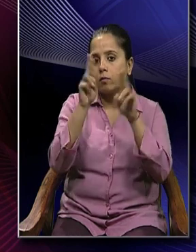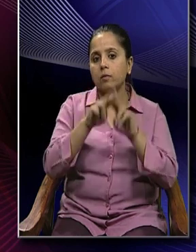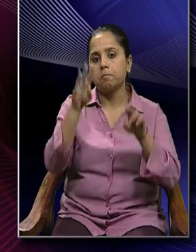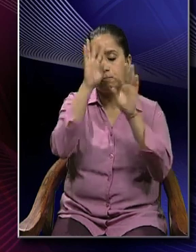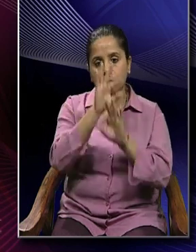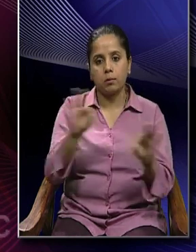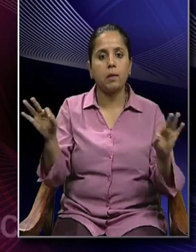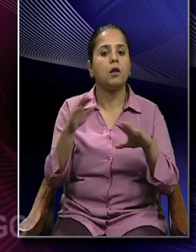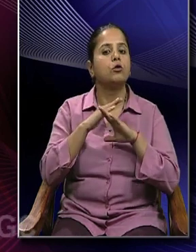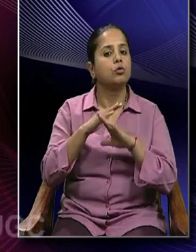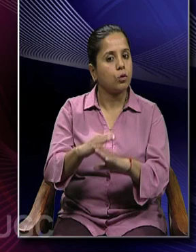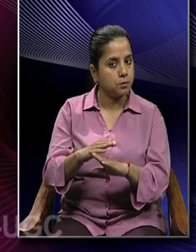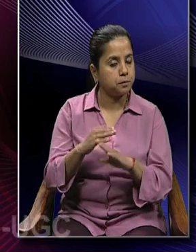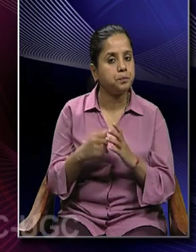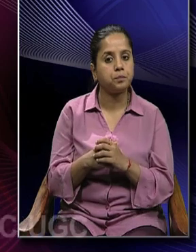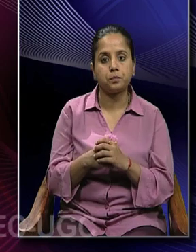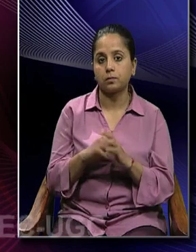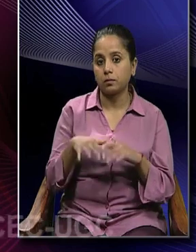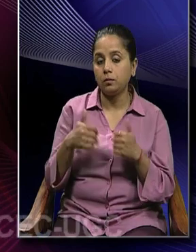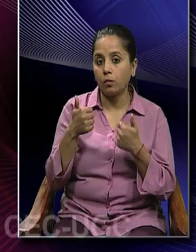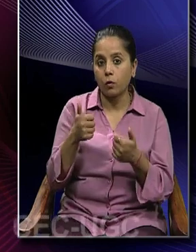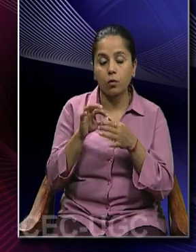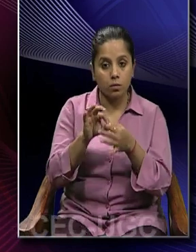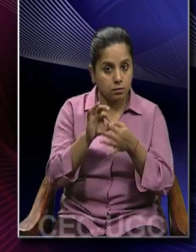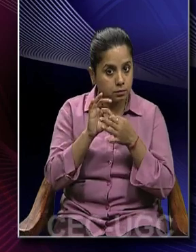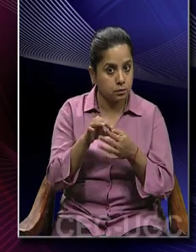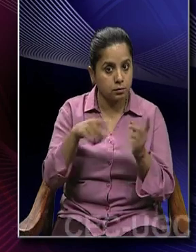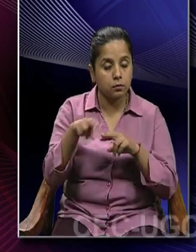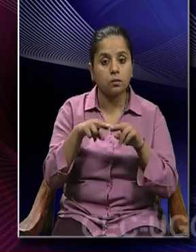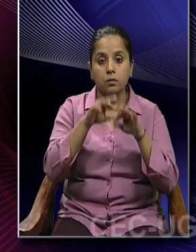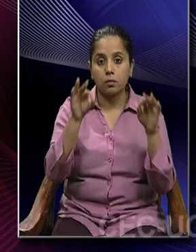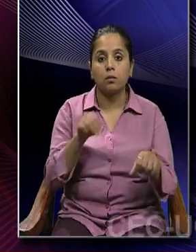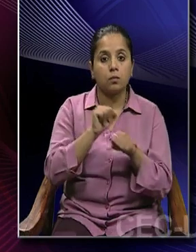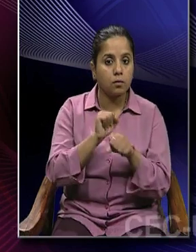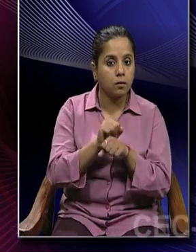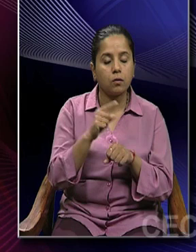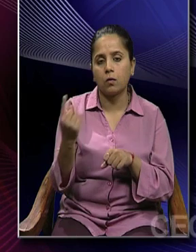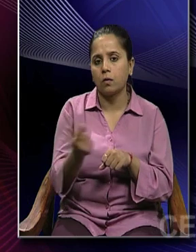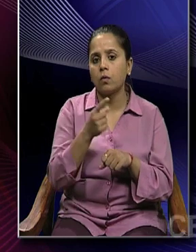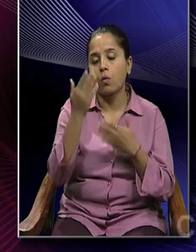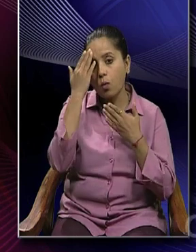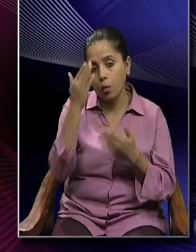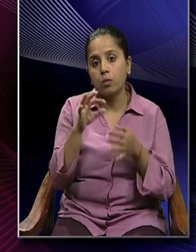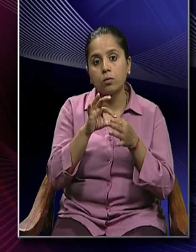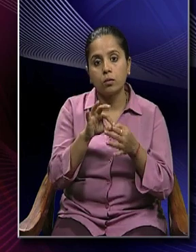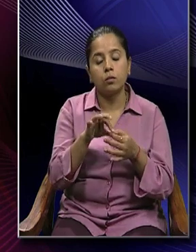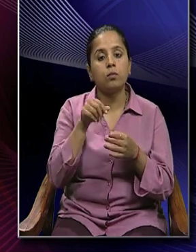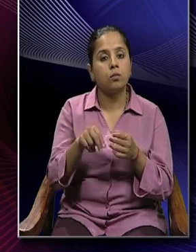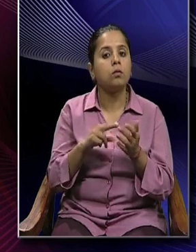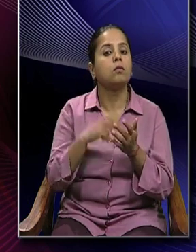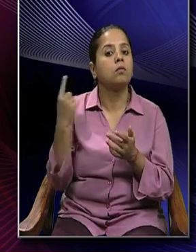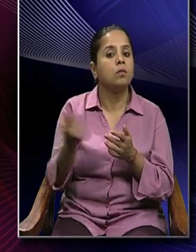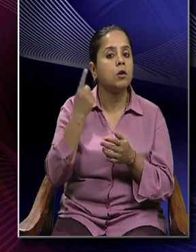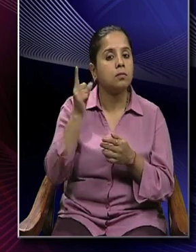security, and how good relations in the framework of the just and honorable relations between the nations are to be